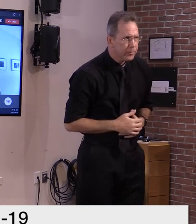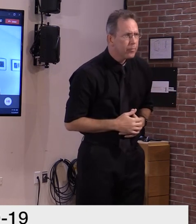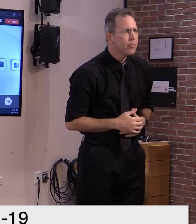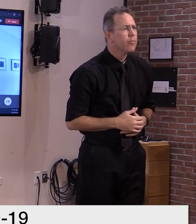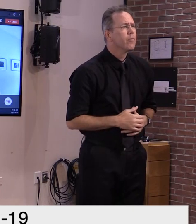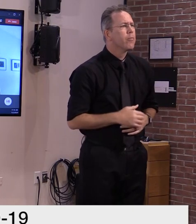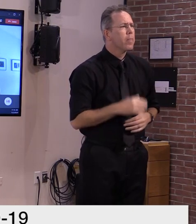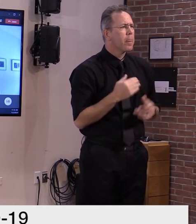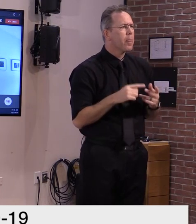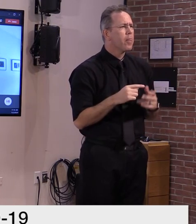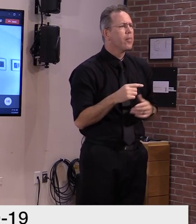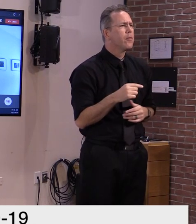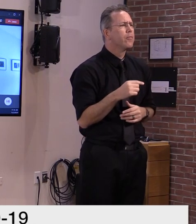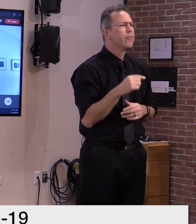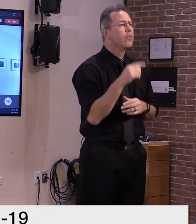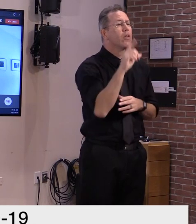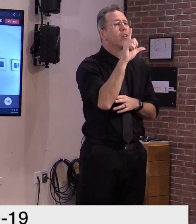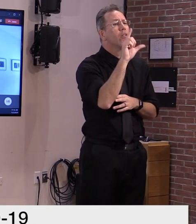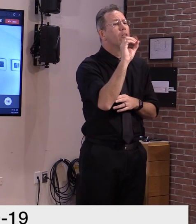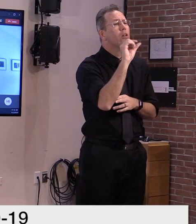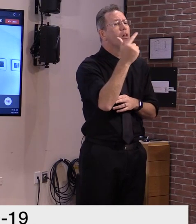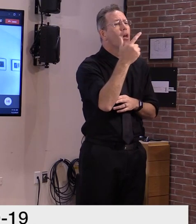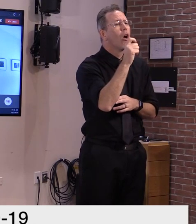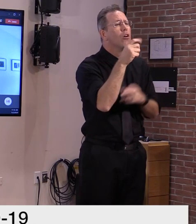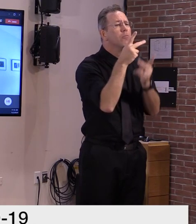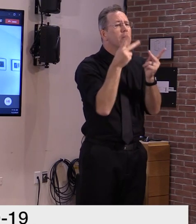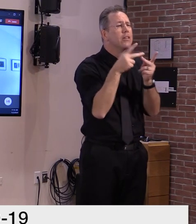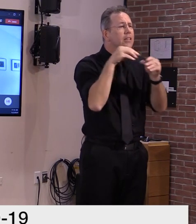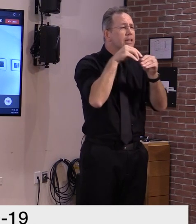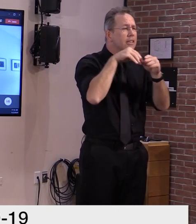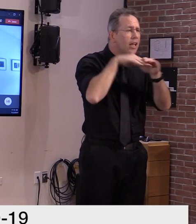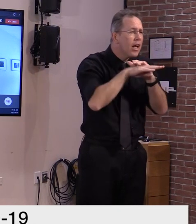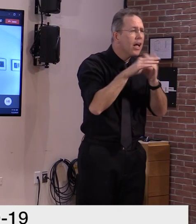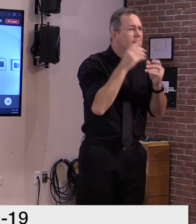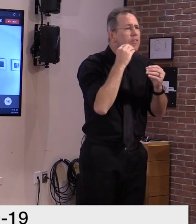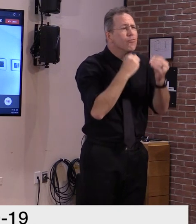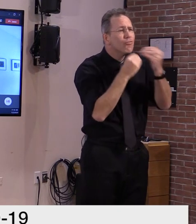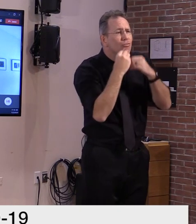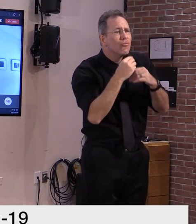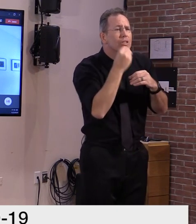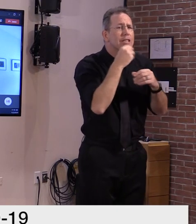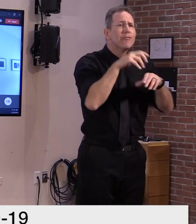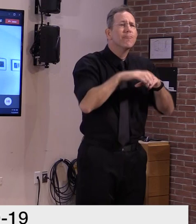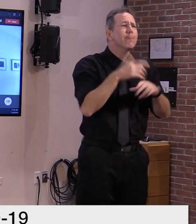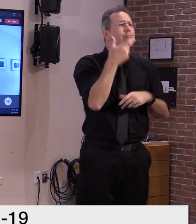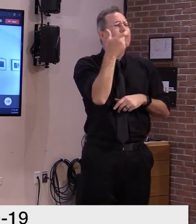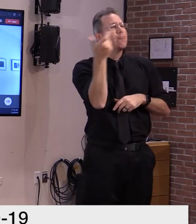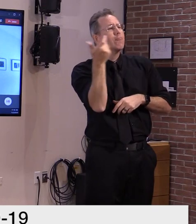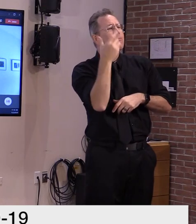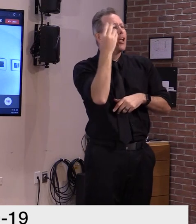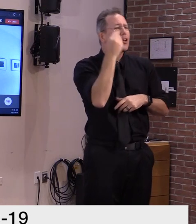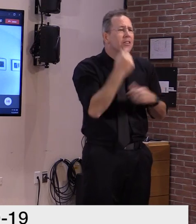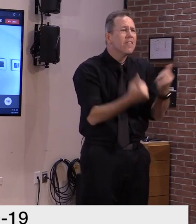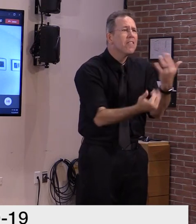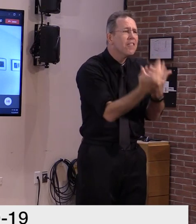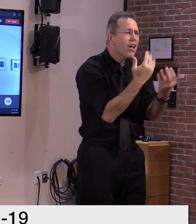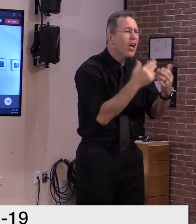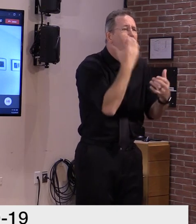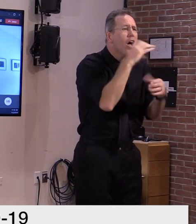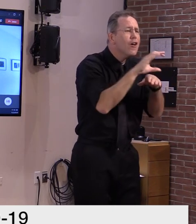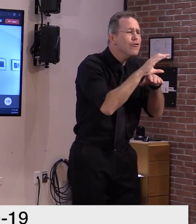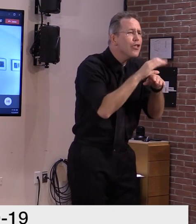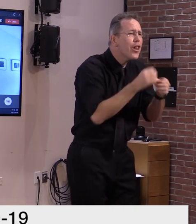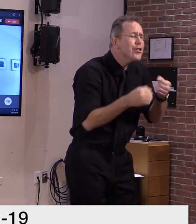that we have some beautiful base lodges, places that are comfortable, great places to warm up and get a cup of cocoa. The